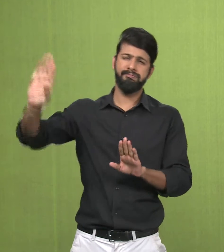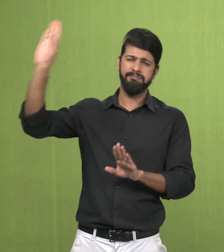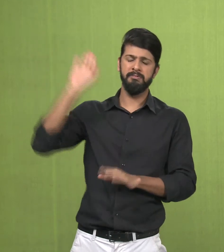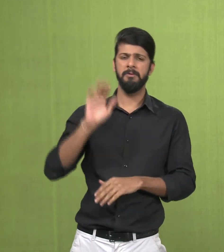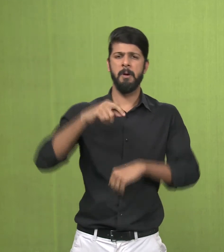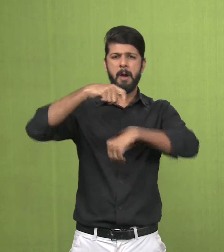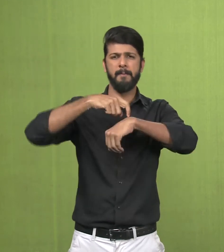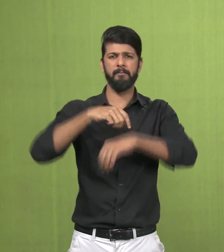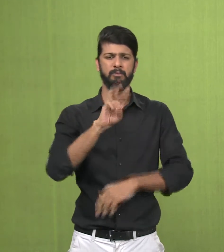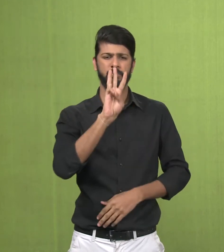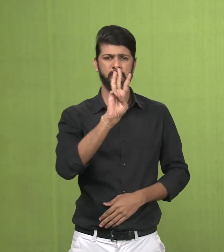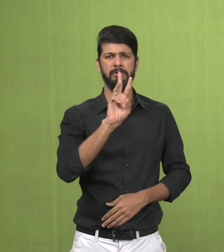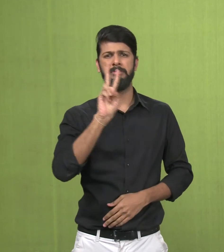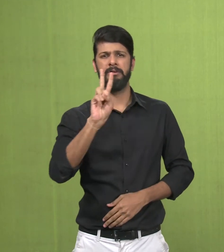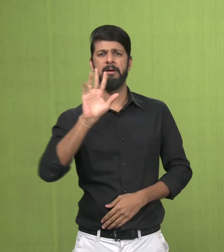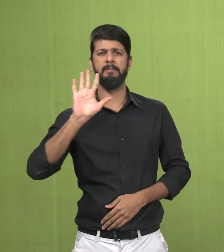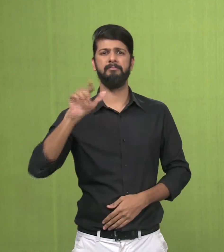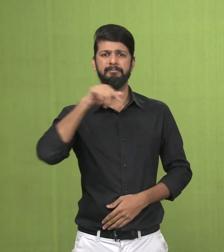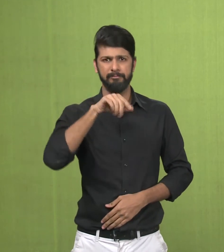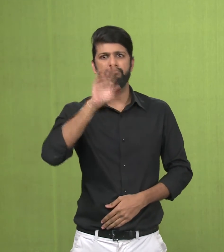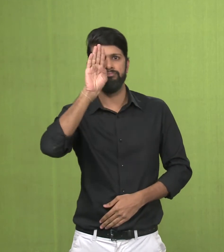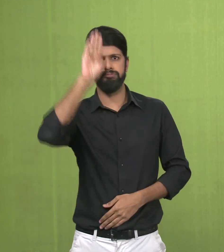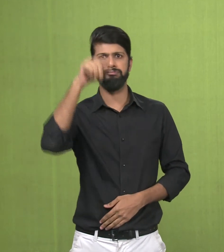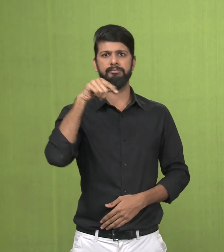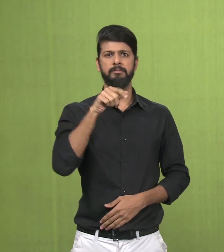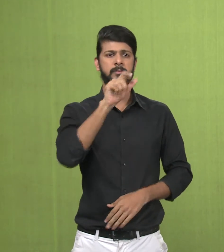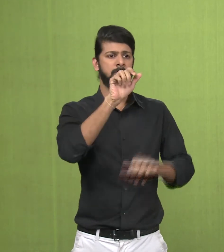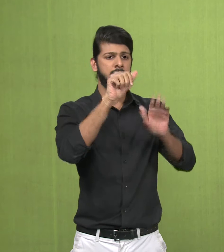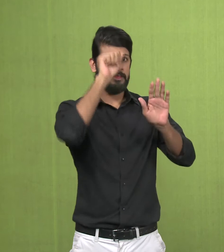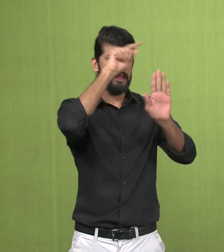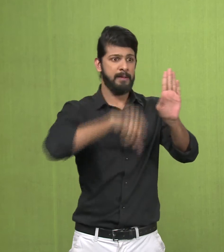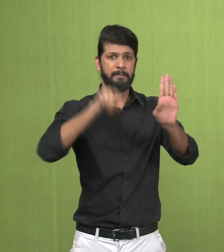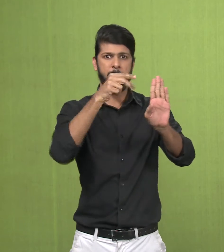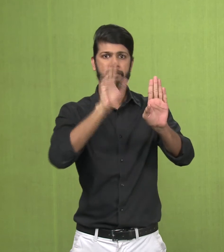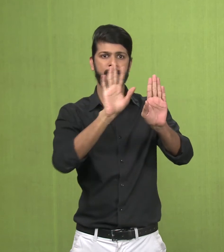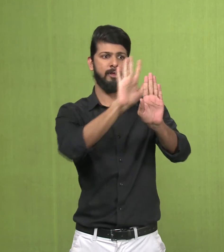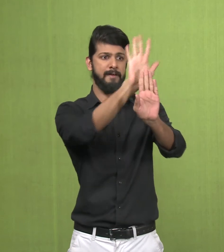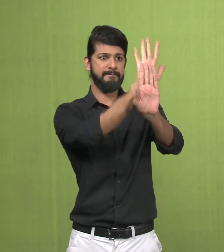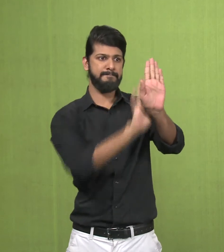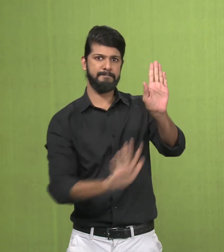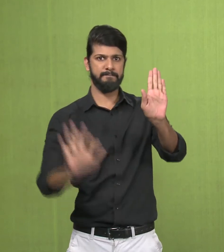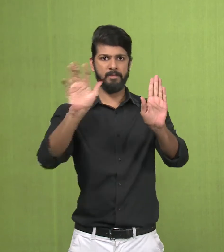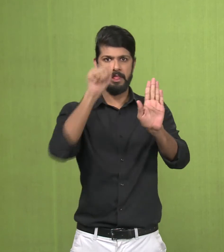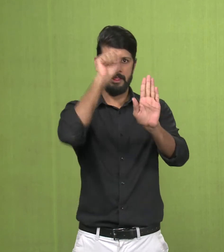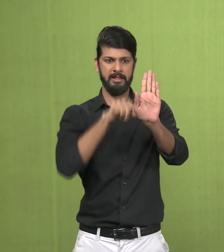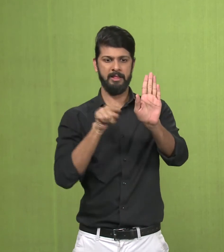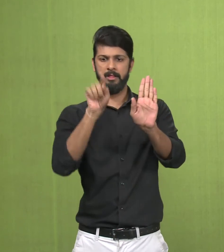This was way before the time the concept of India emerged. Before that, there